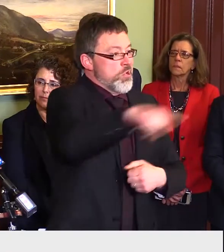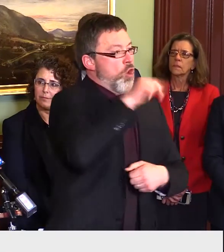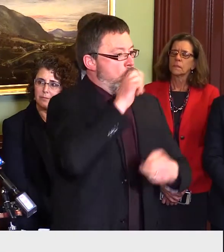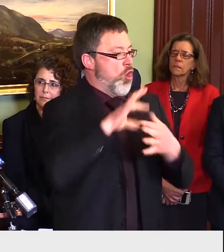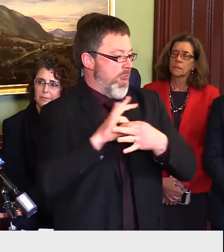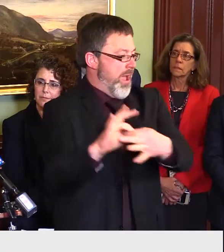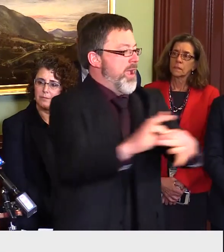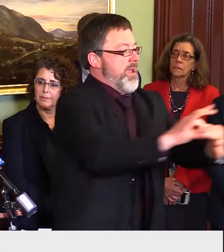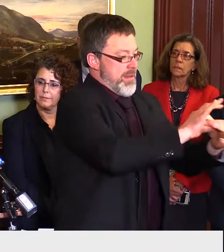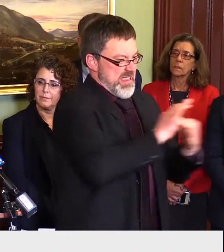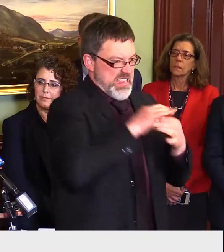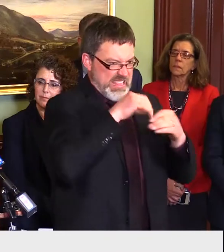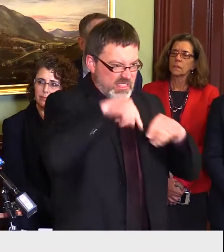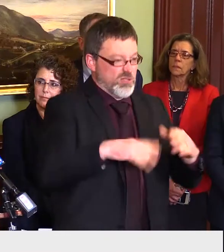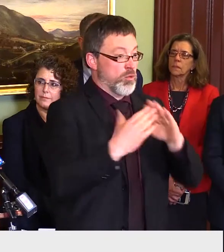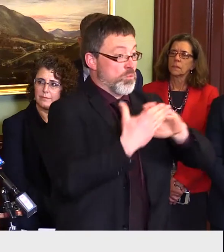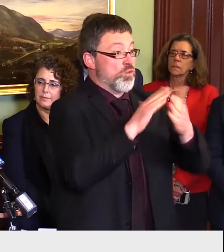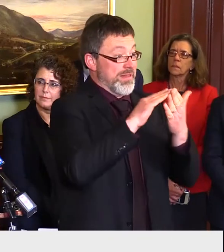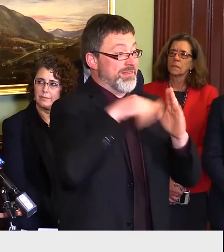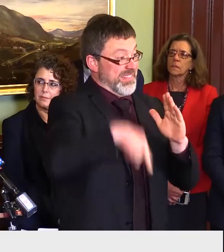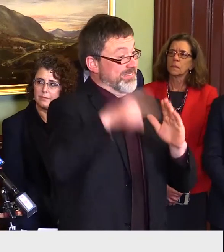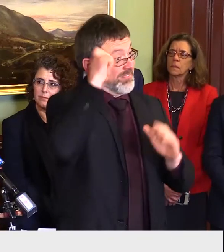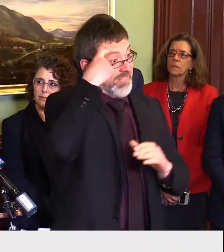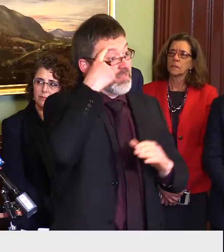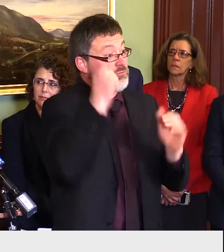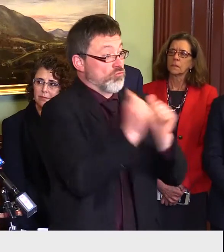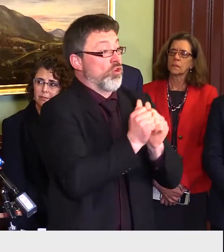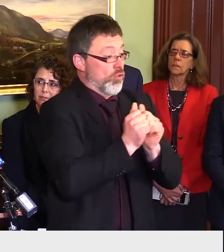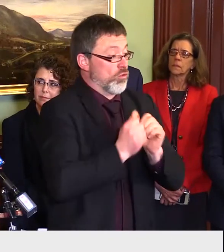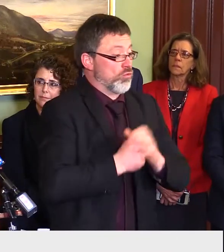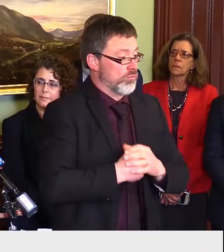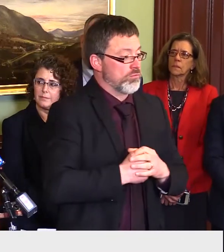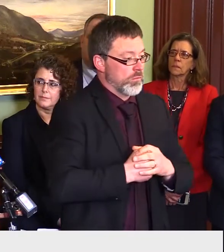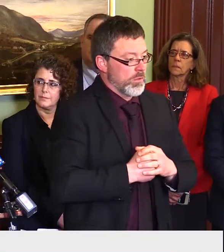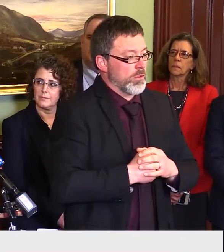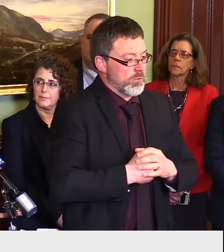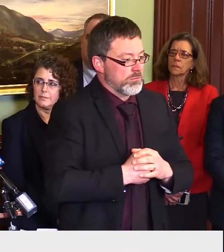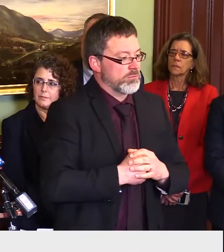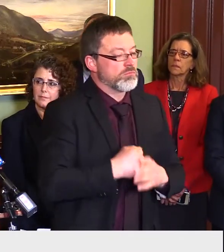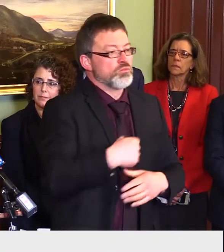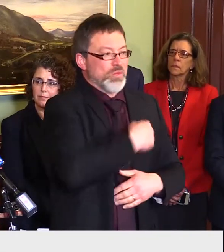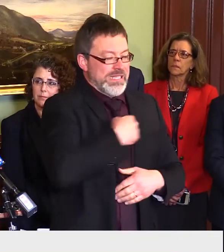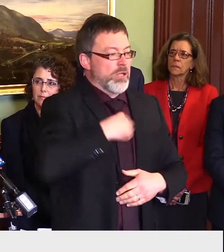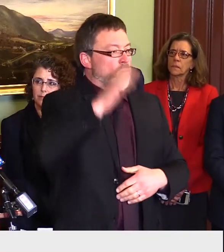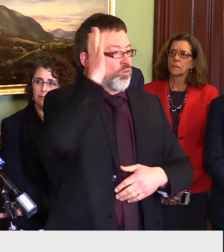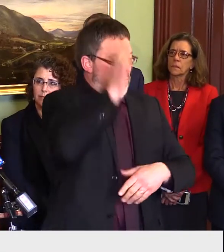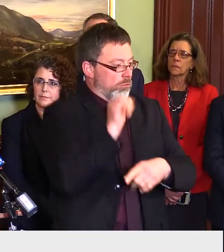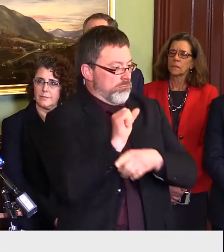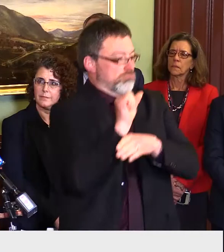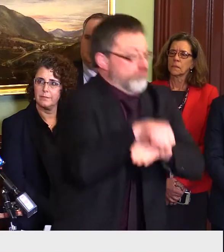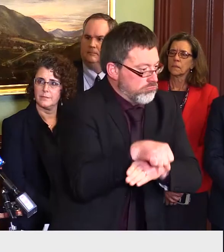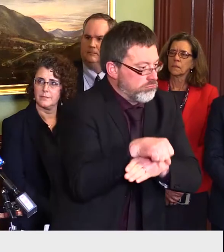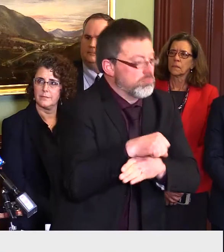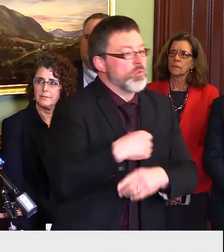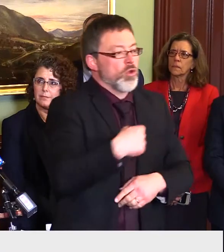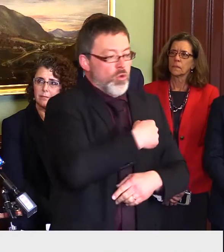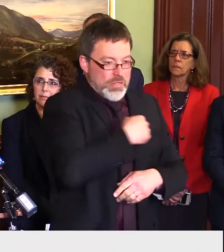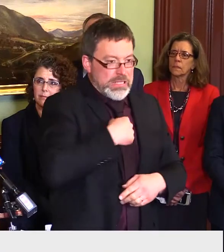community to defeat it in the short term, so we emerge stronger and more resilient for the long term.